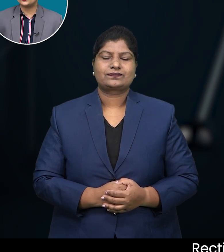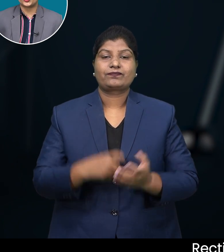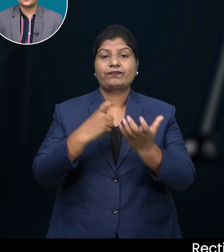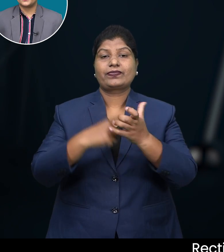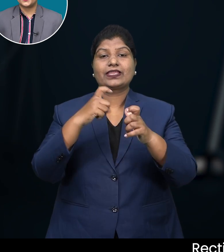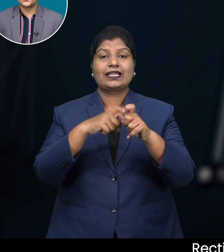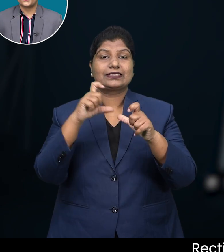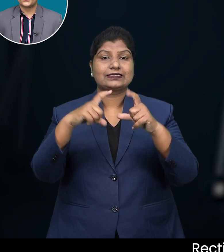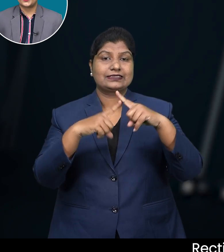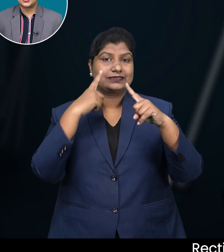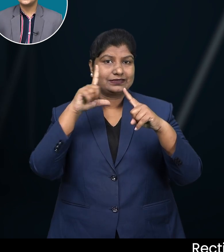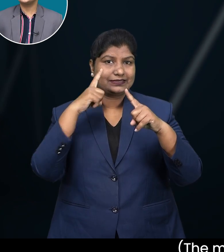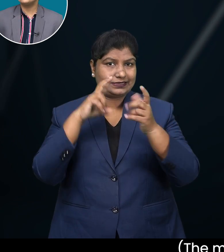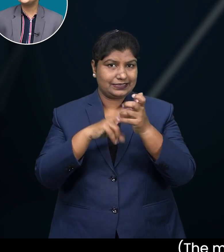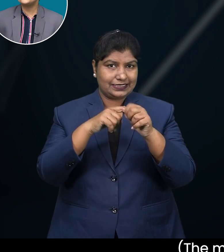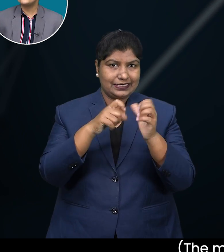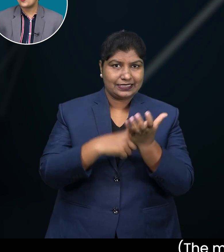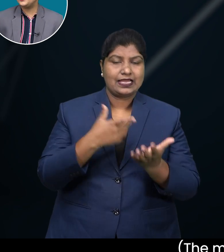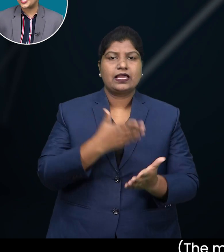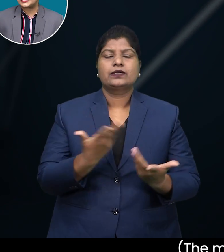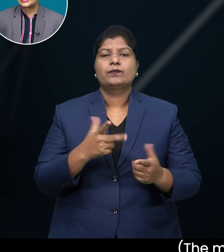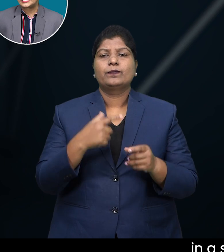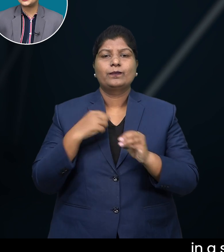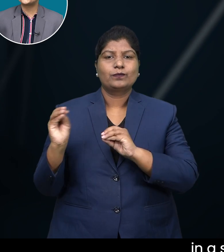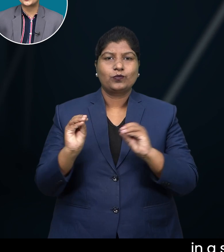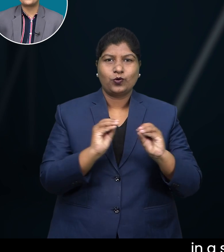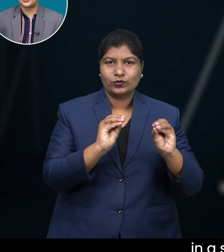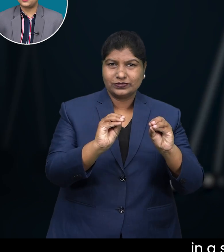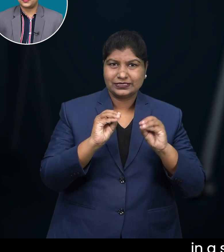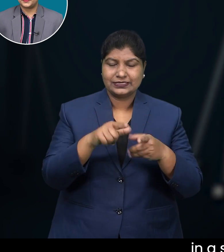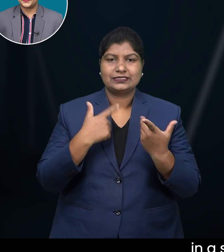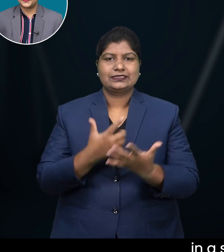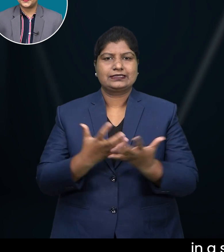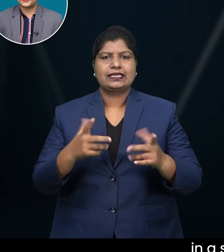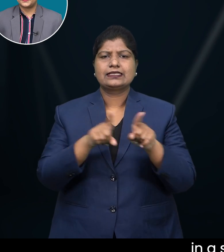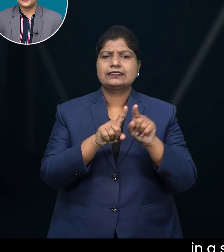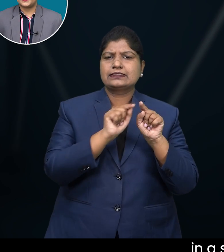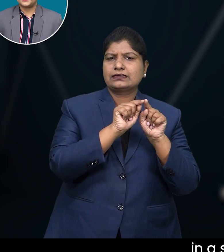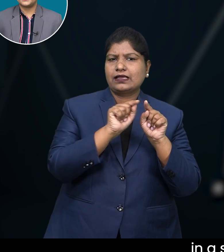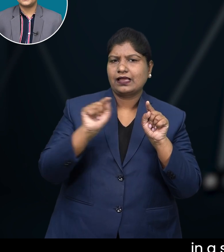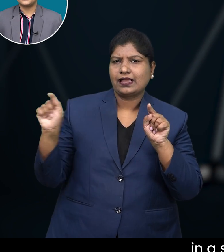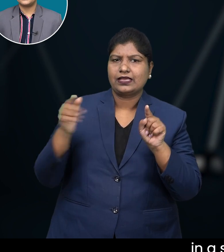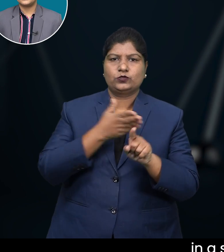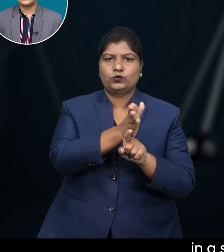Rectilinear motion. The motion of objects in a straight path.